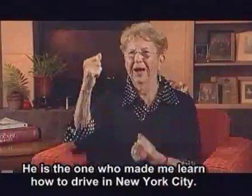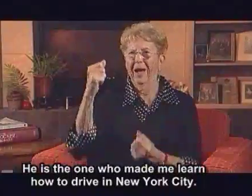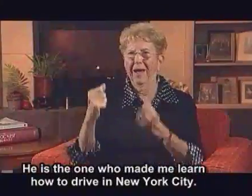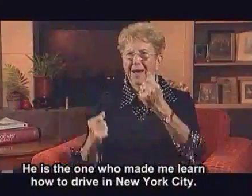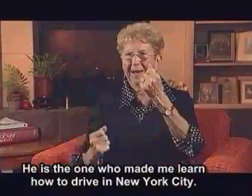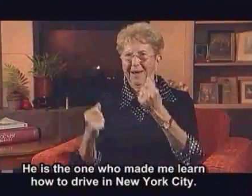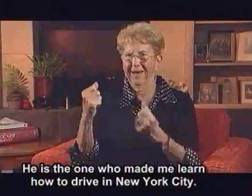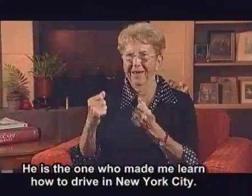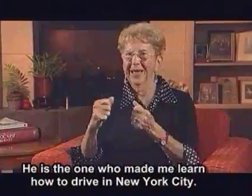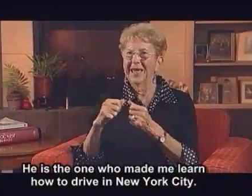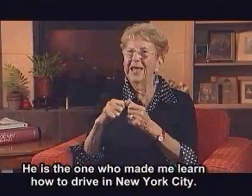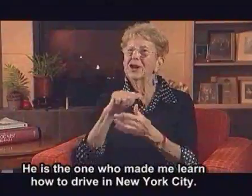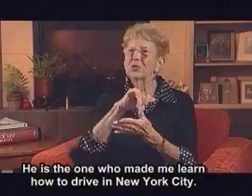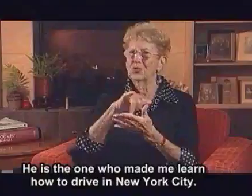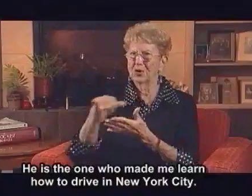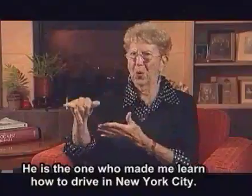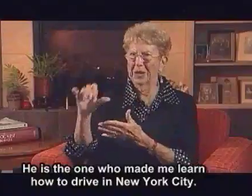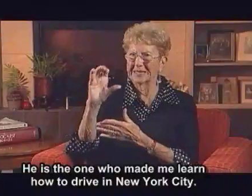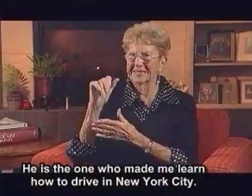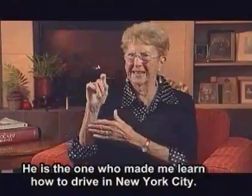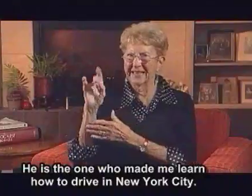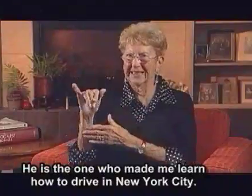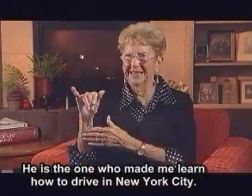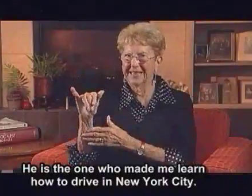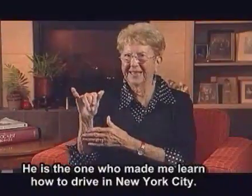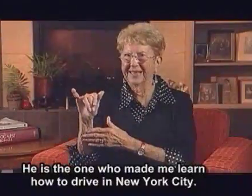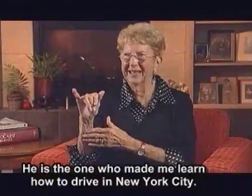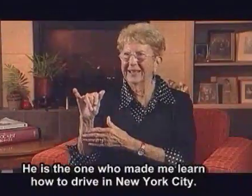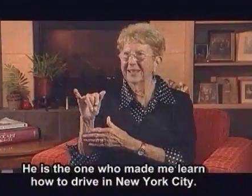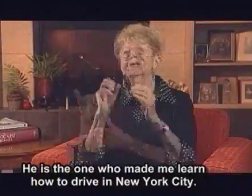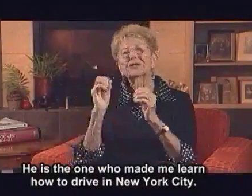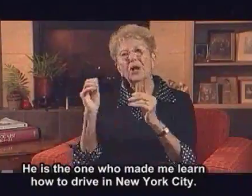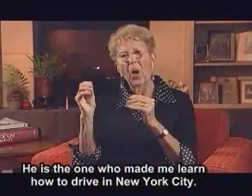He's the one who made me learn how to drive in New York City.